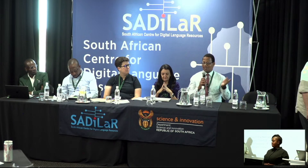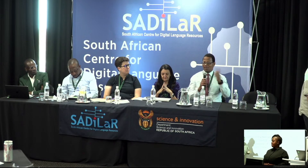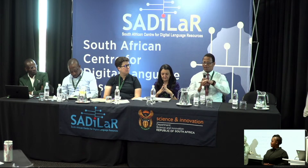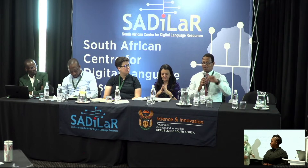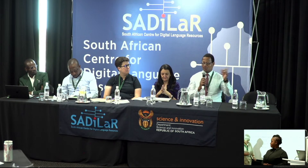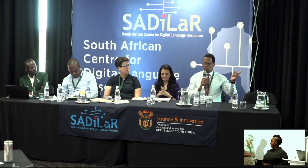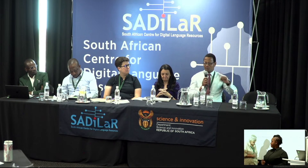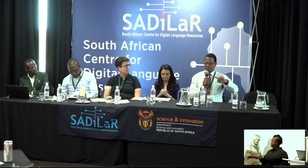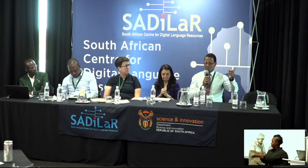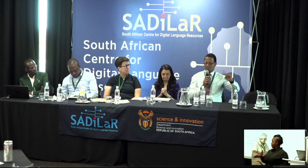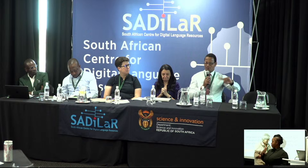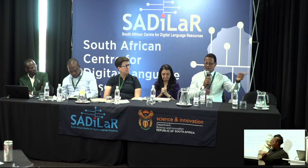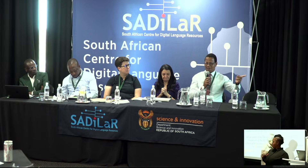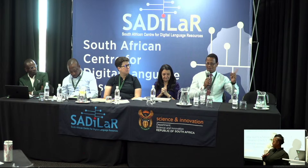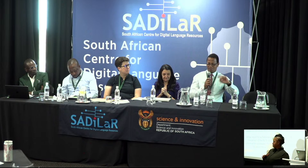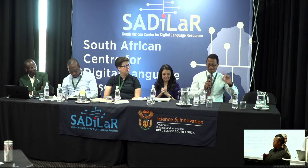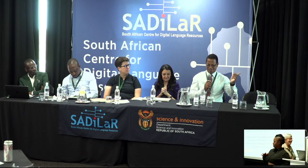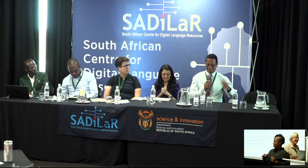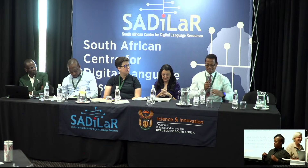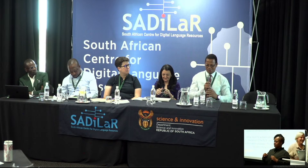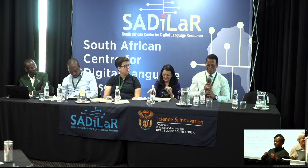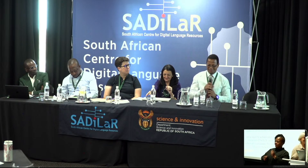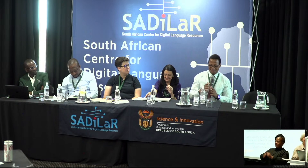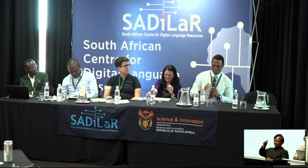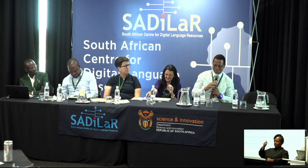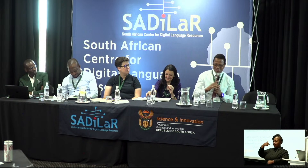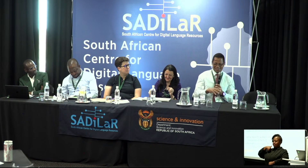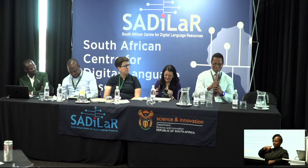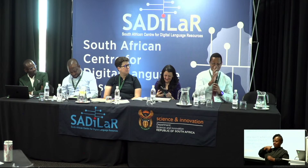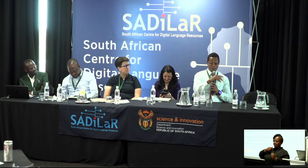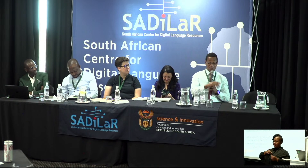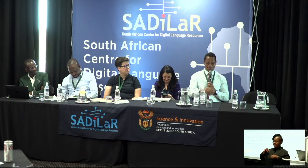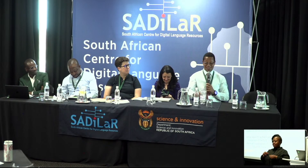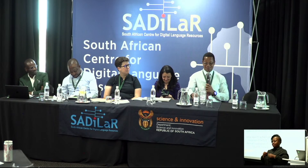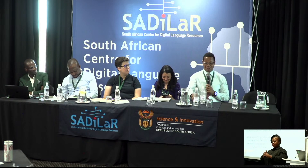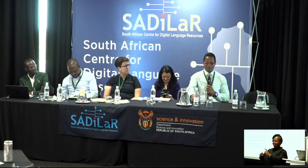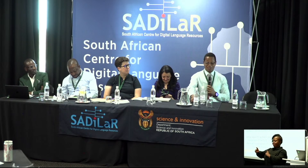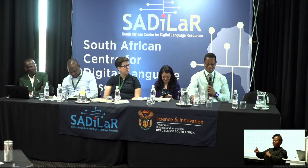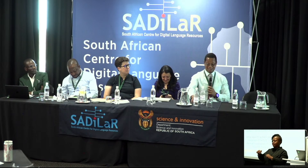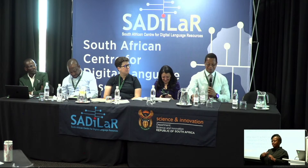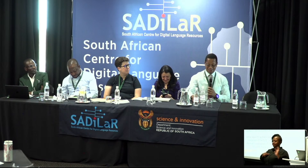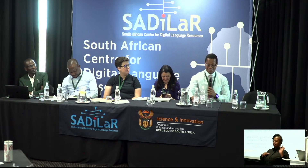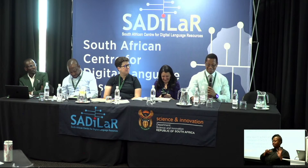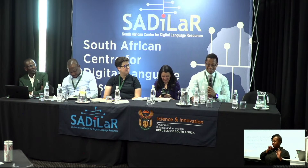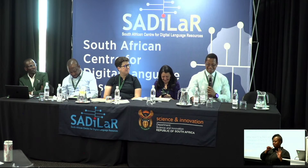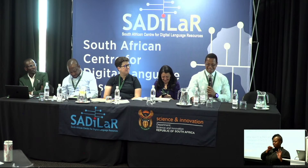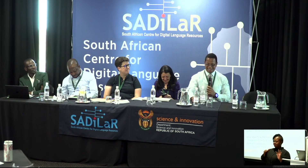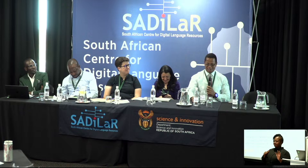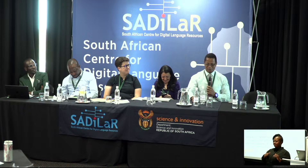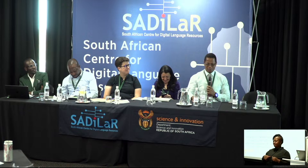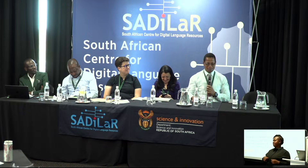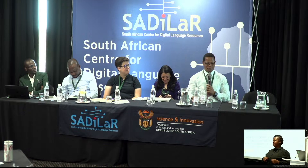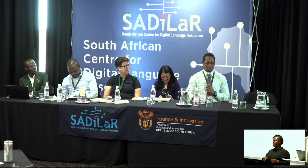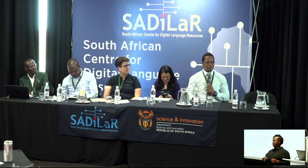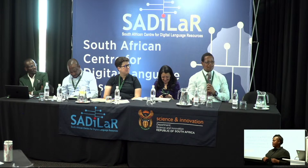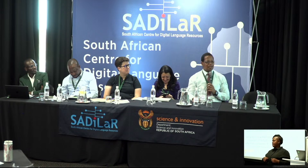I was actually going to speak before her, but you know, she's been doing this for the longest time now.